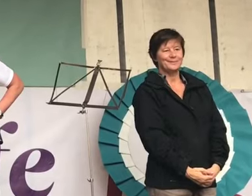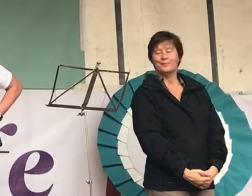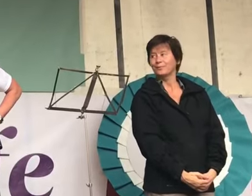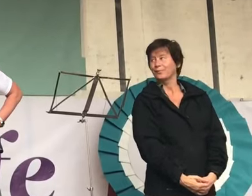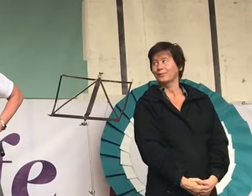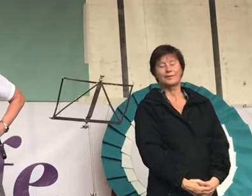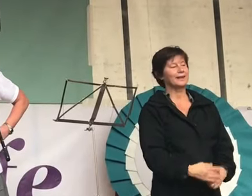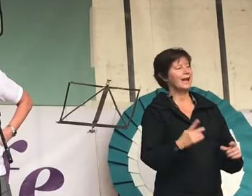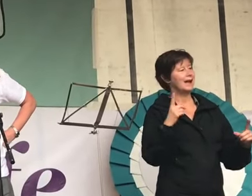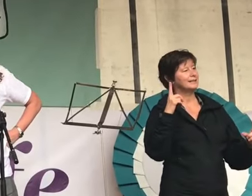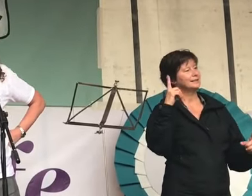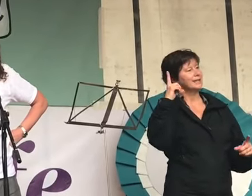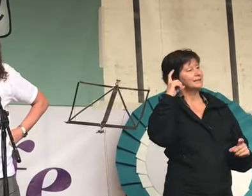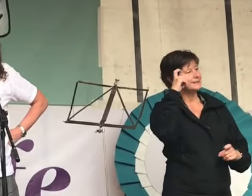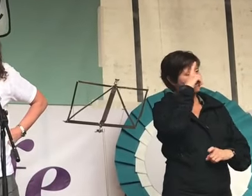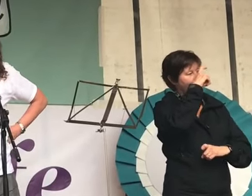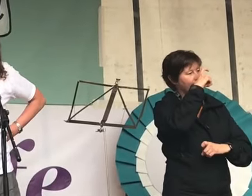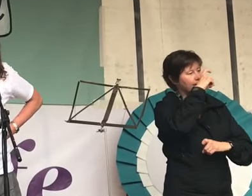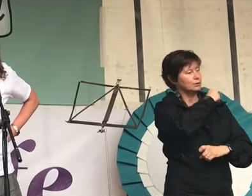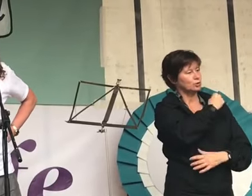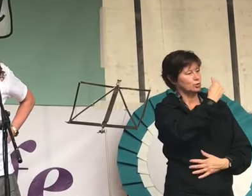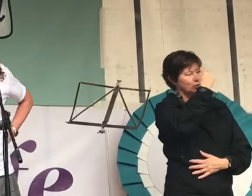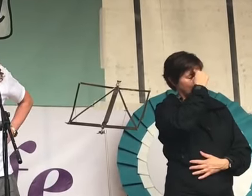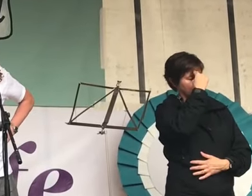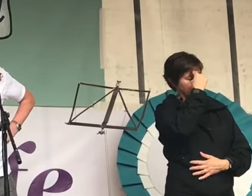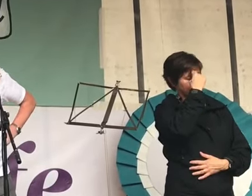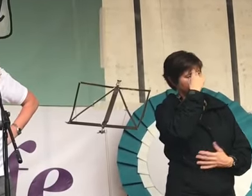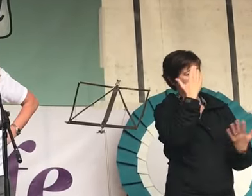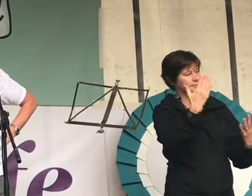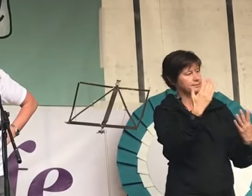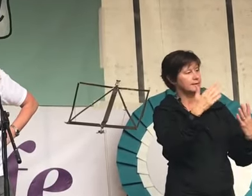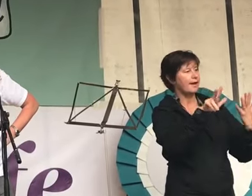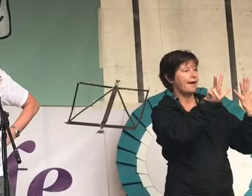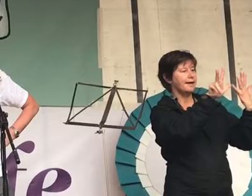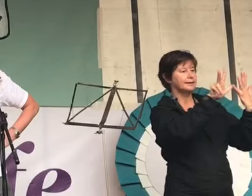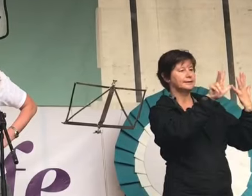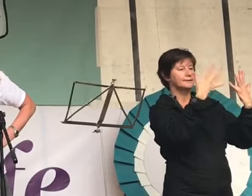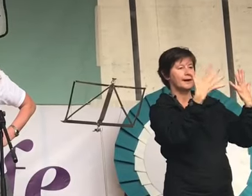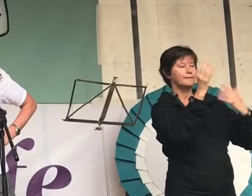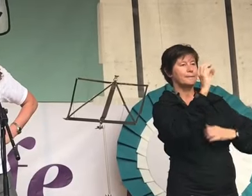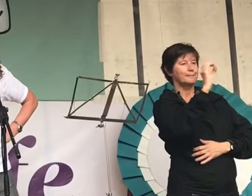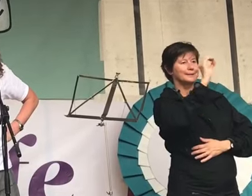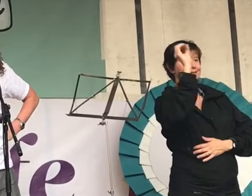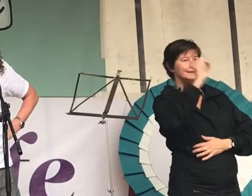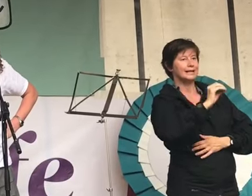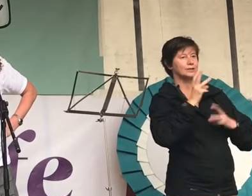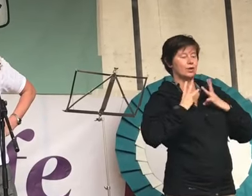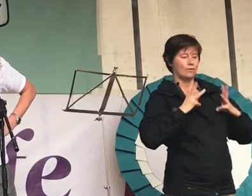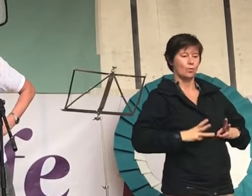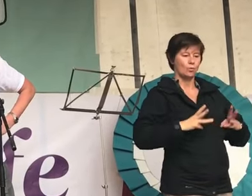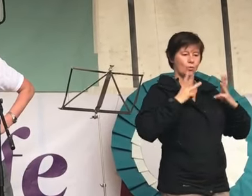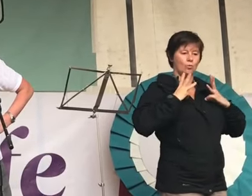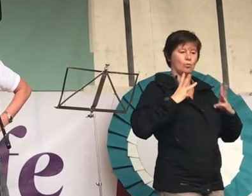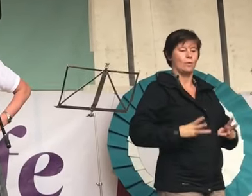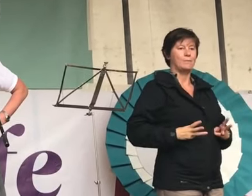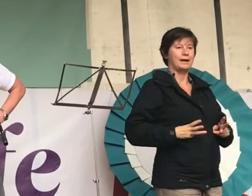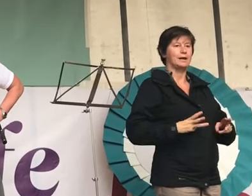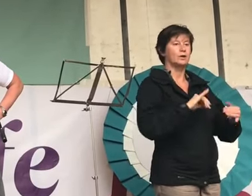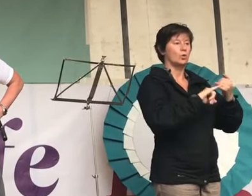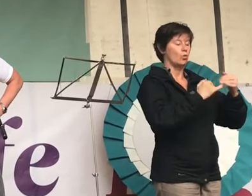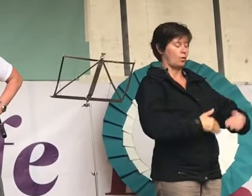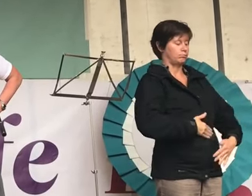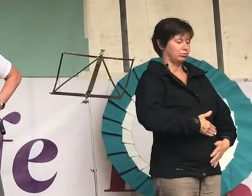It is difficult to fathom that some 85% of women in pregnancy and